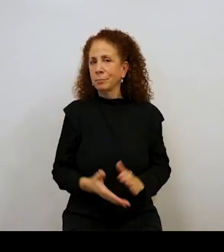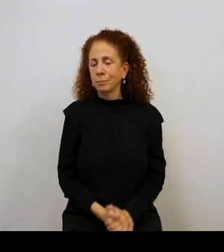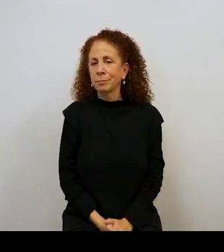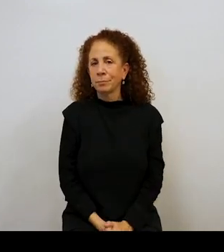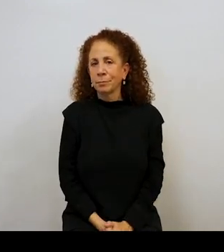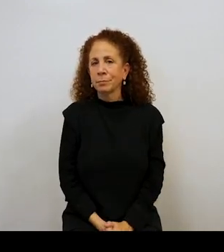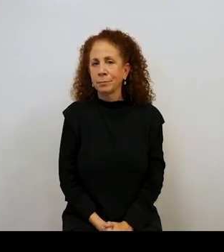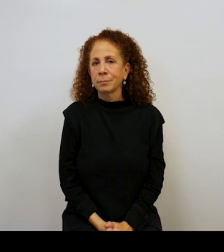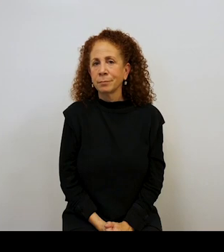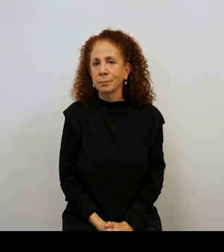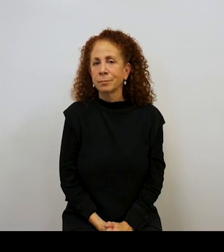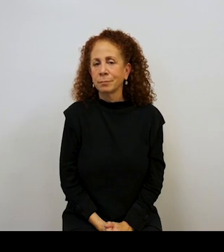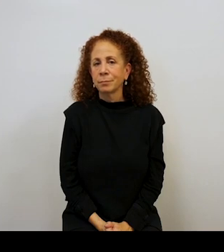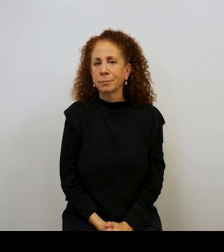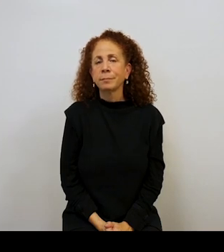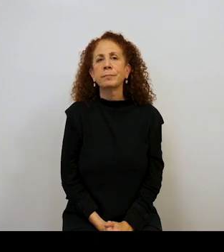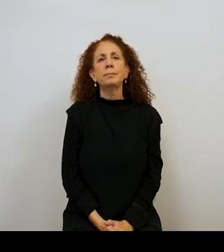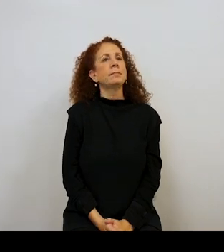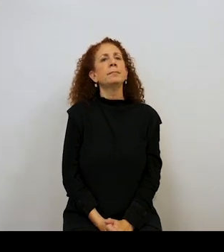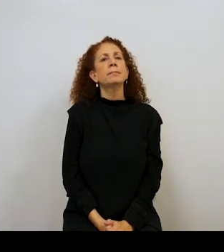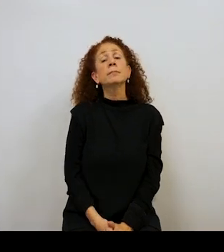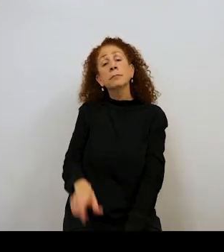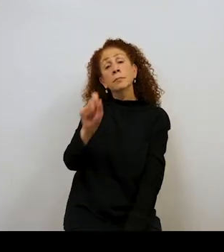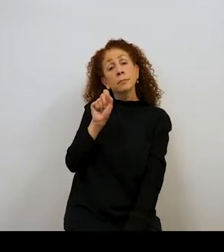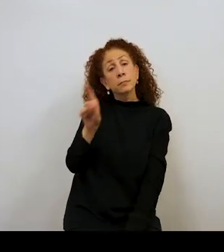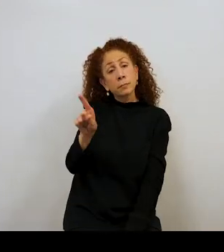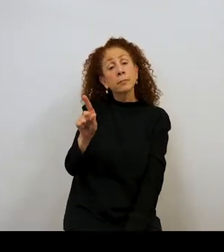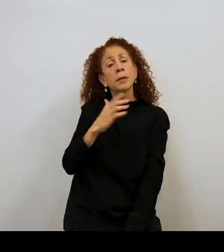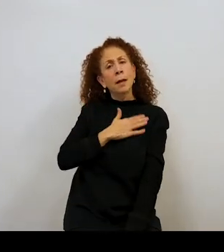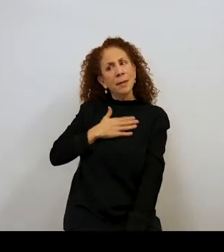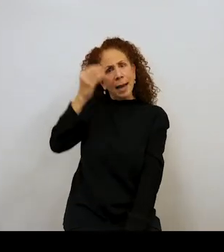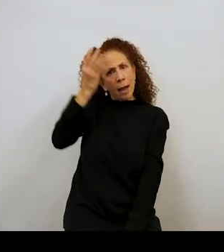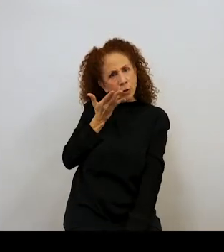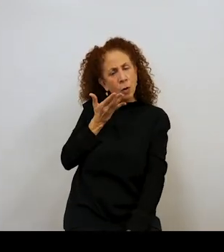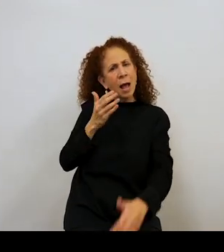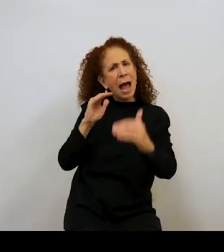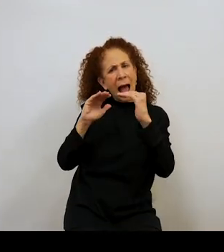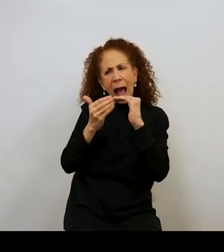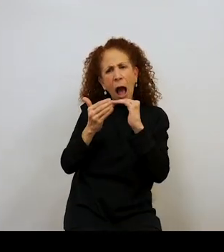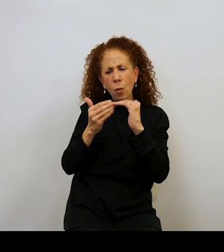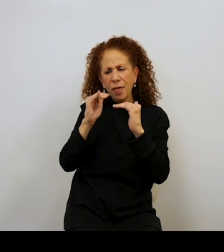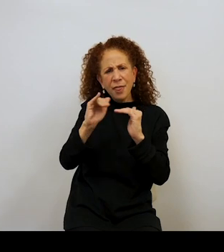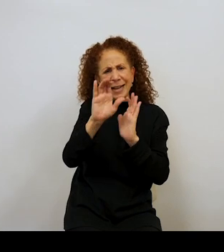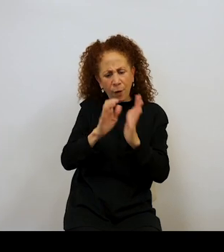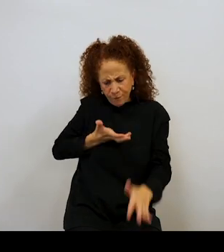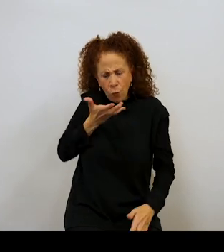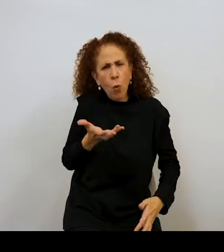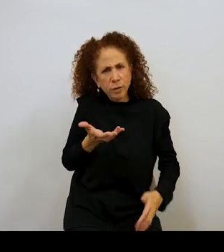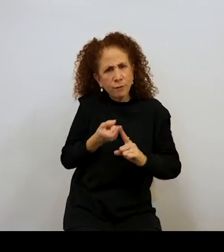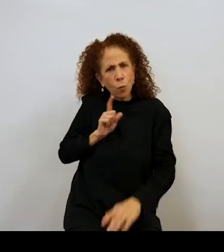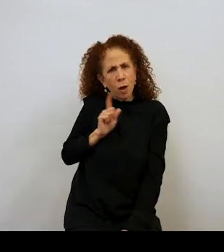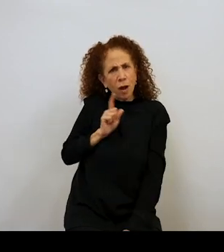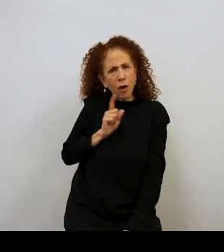you. I'm wondering if you could tell us both about how you got the voice of that character, and also